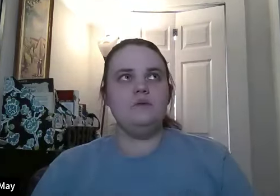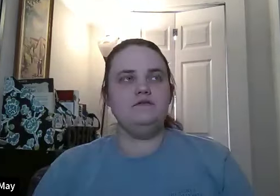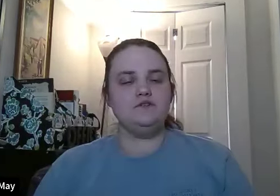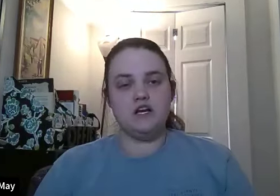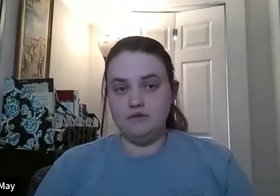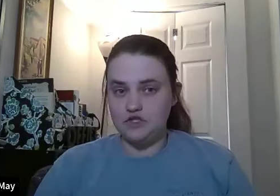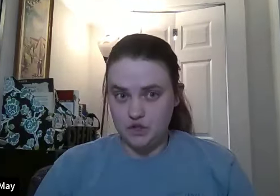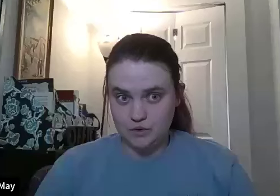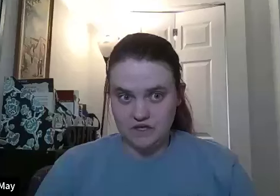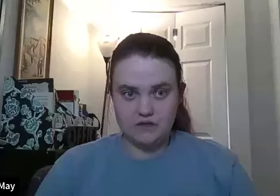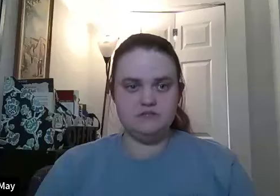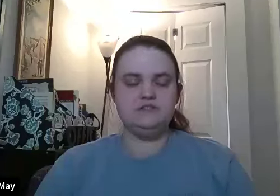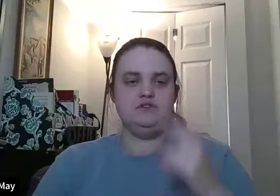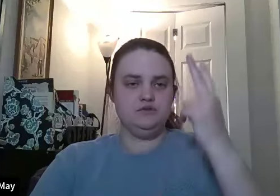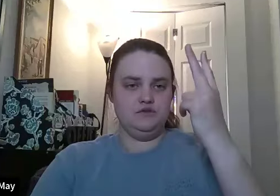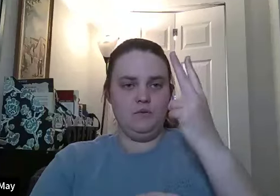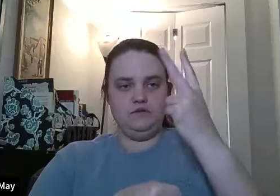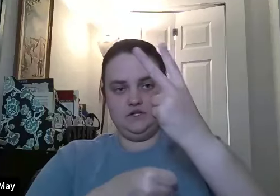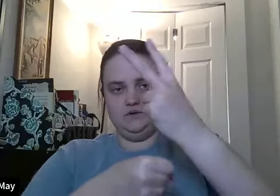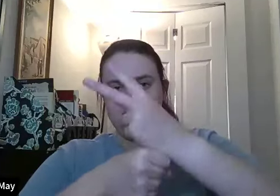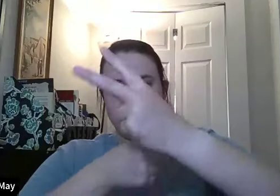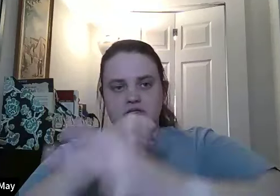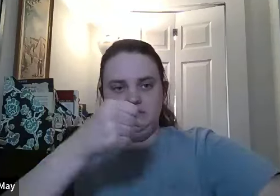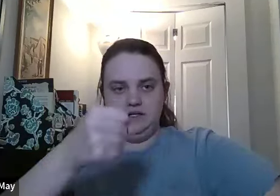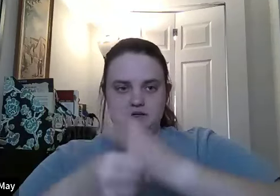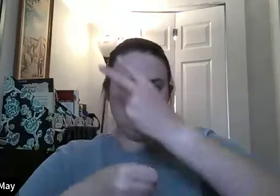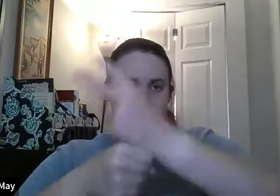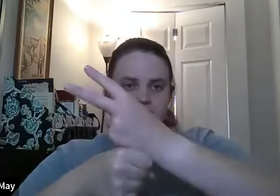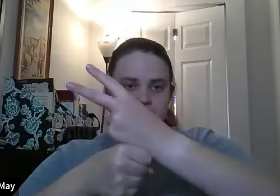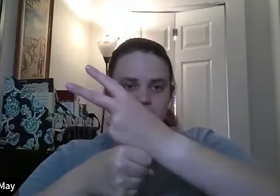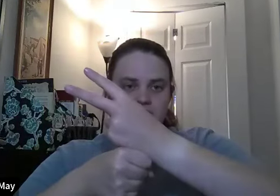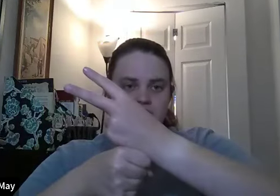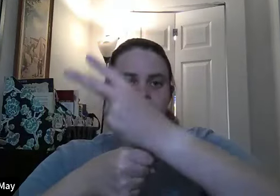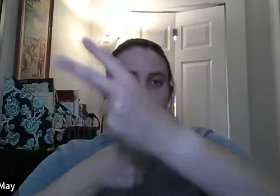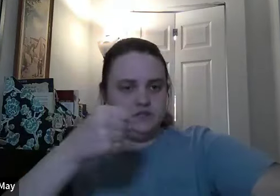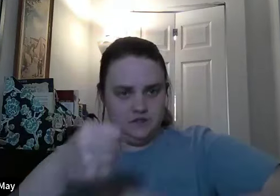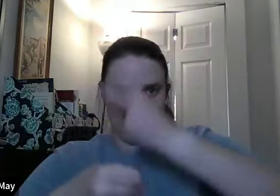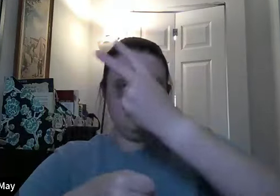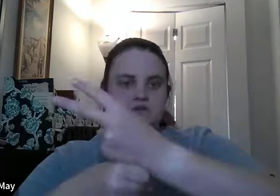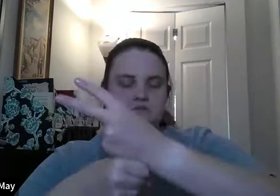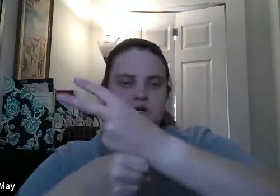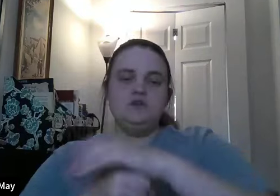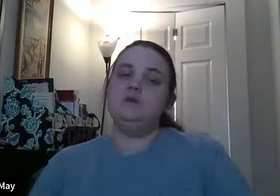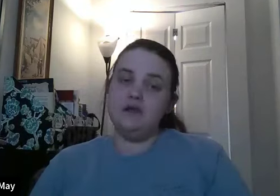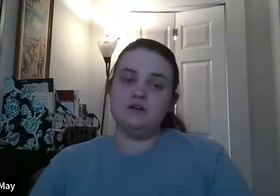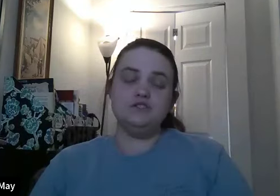If you're talking about 2 years, you would do the 2 years. 2 years. You can also just